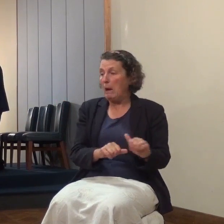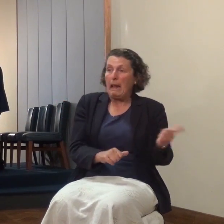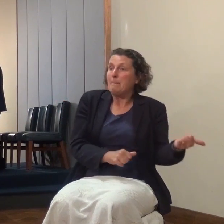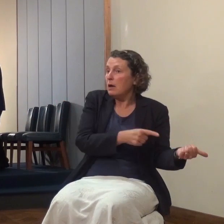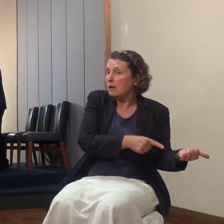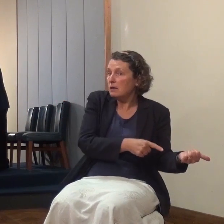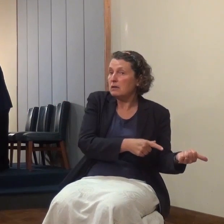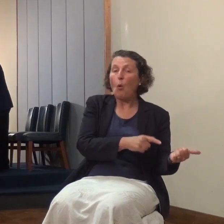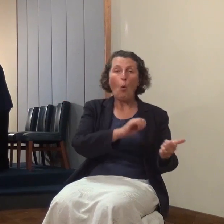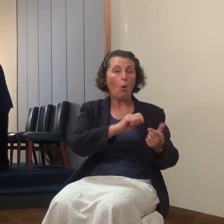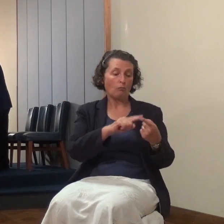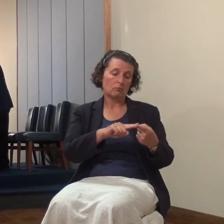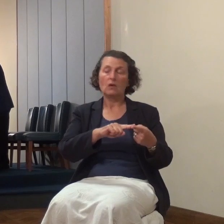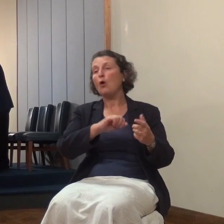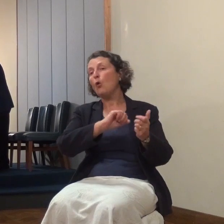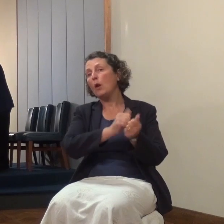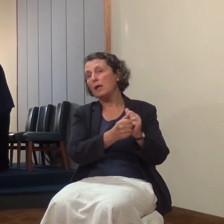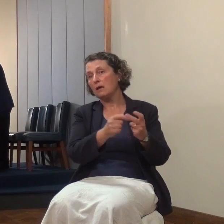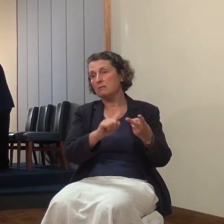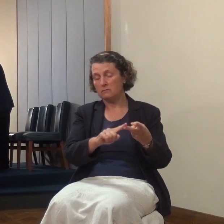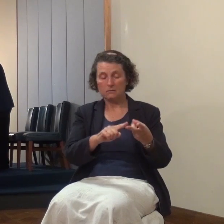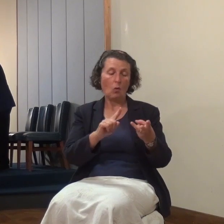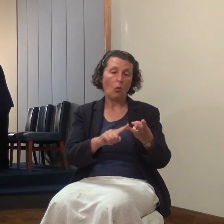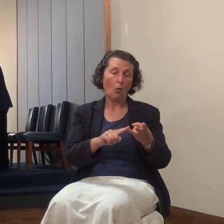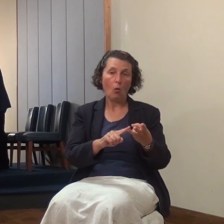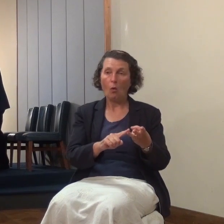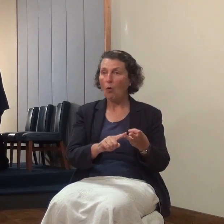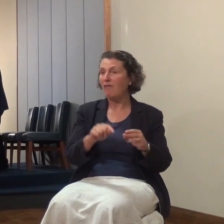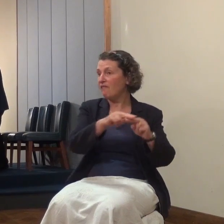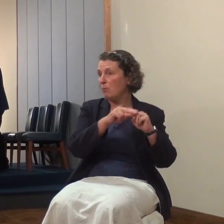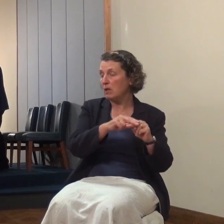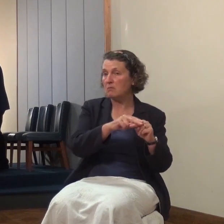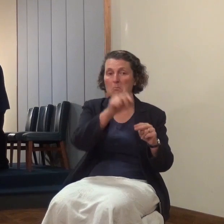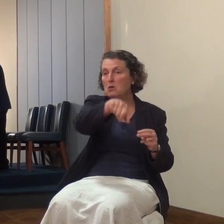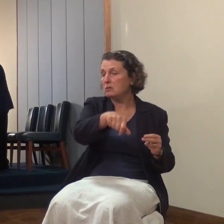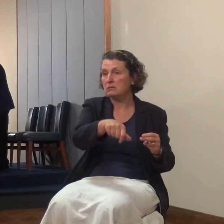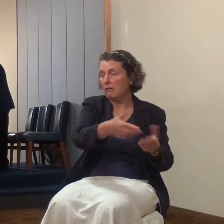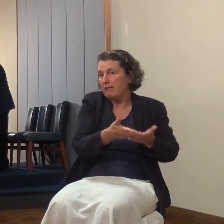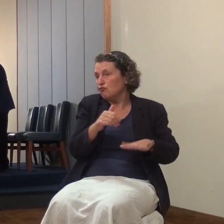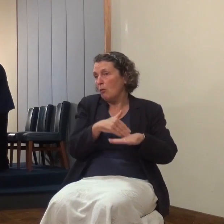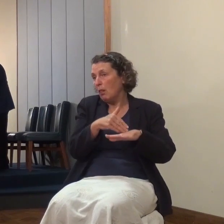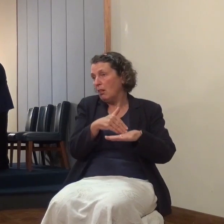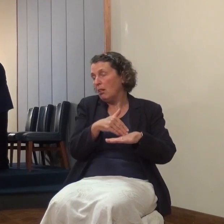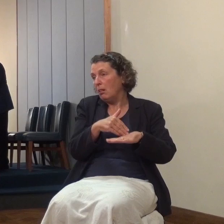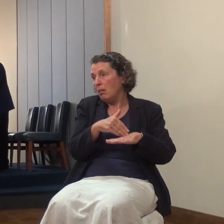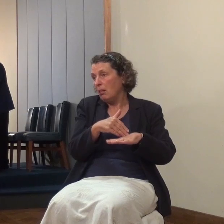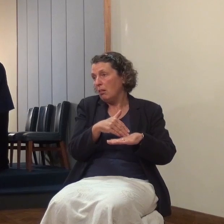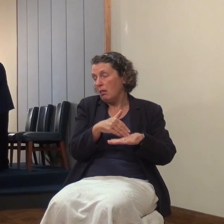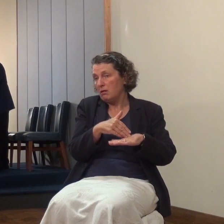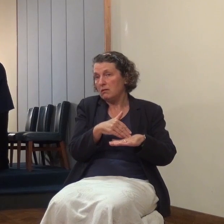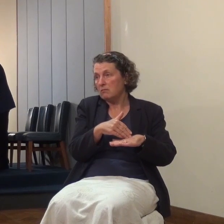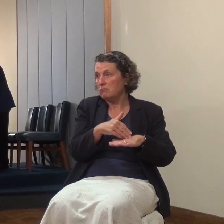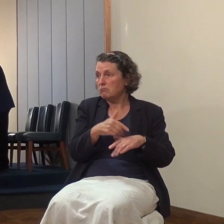work colleague. Your trials are known to the Lord. This is the path, of course, that the Lord